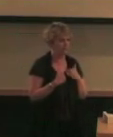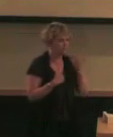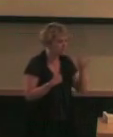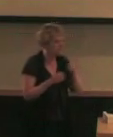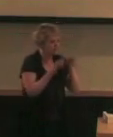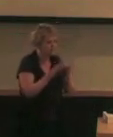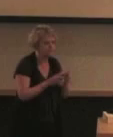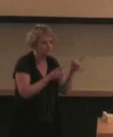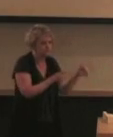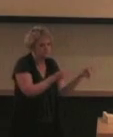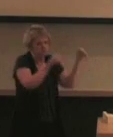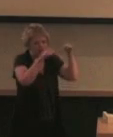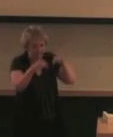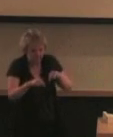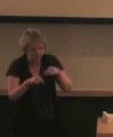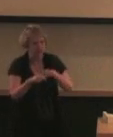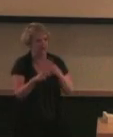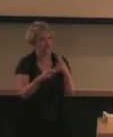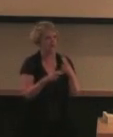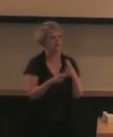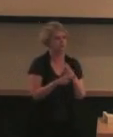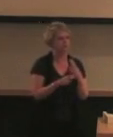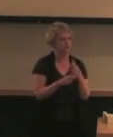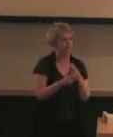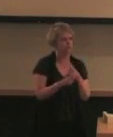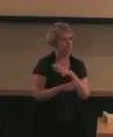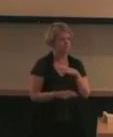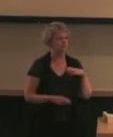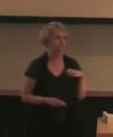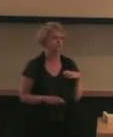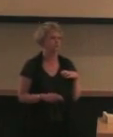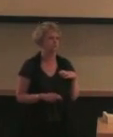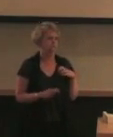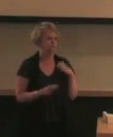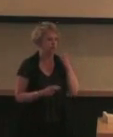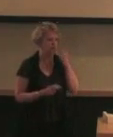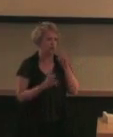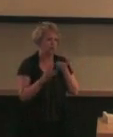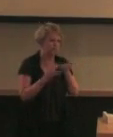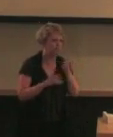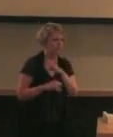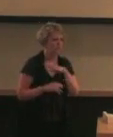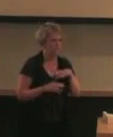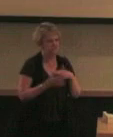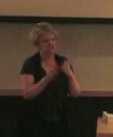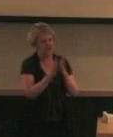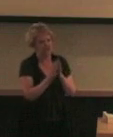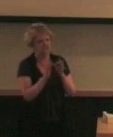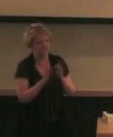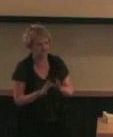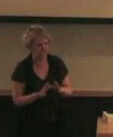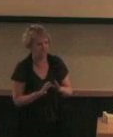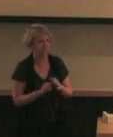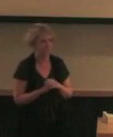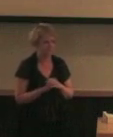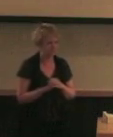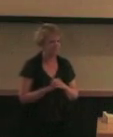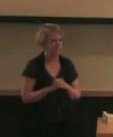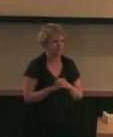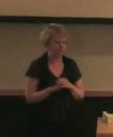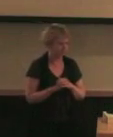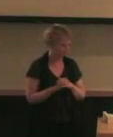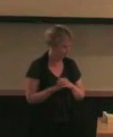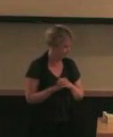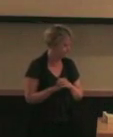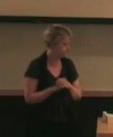to come here, I actually utilized MCDHH to be able to have this as a resource for us here at